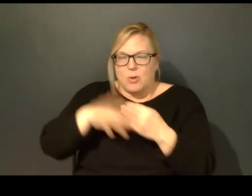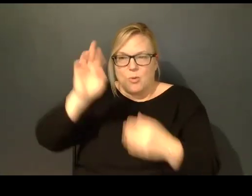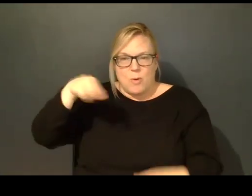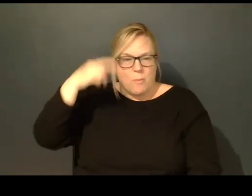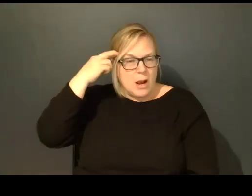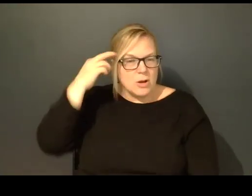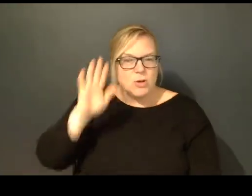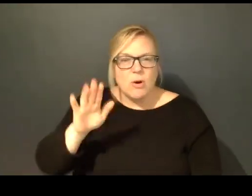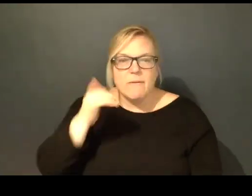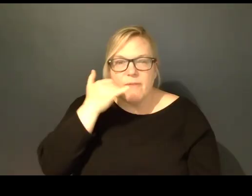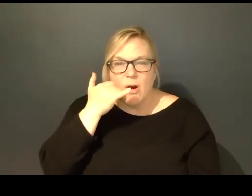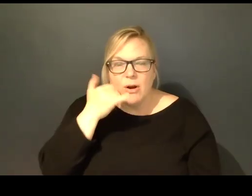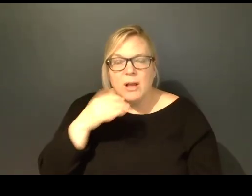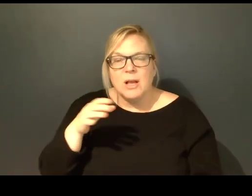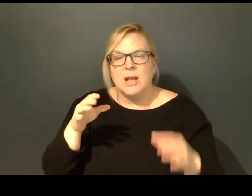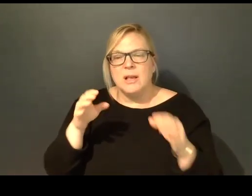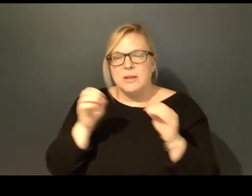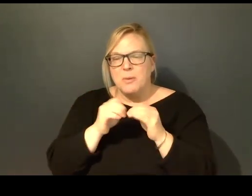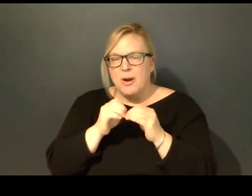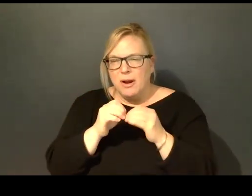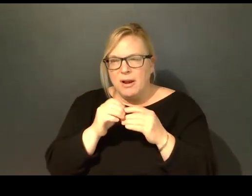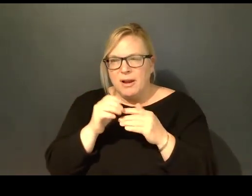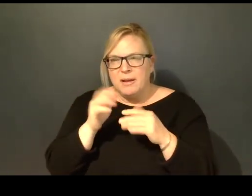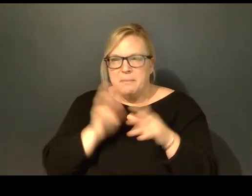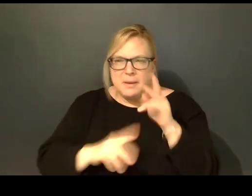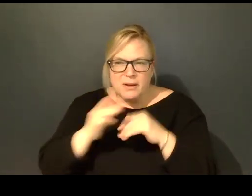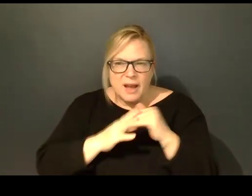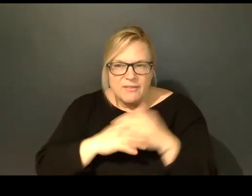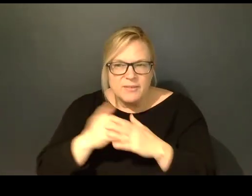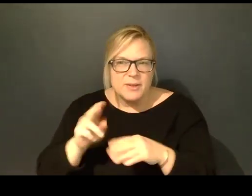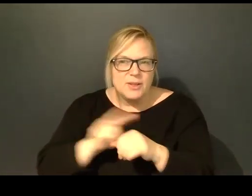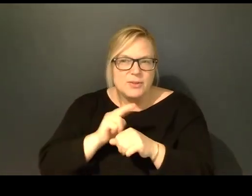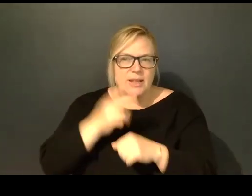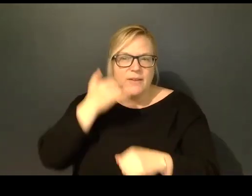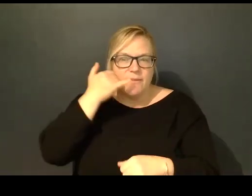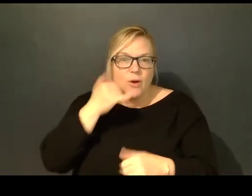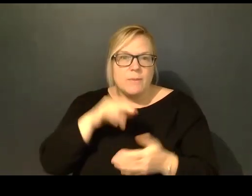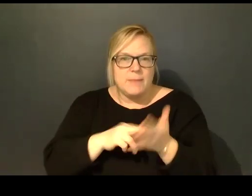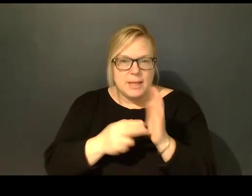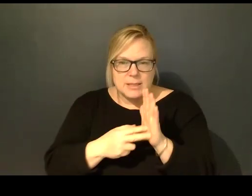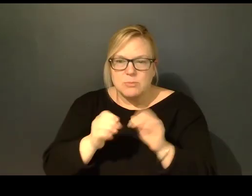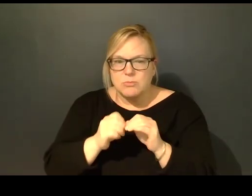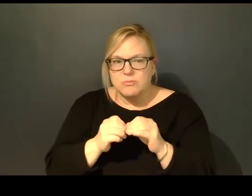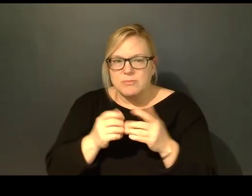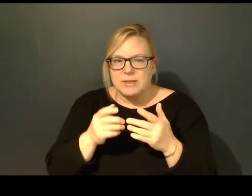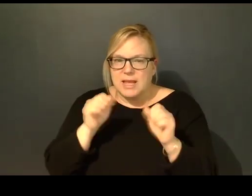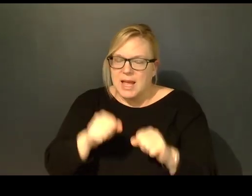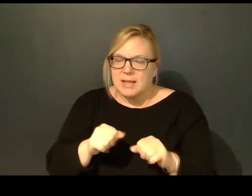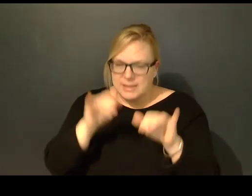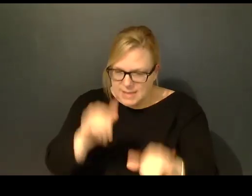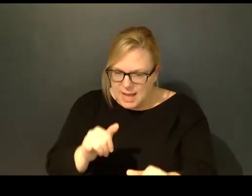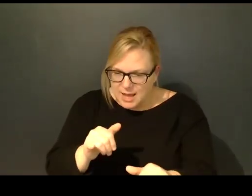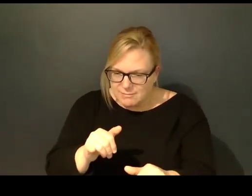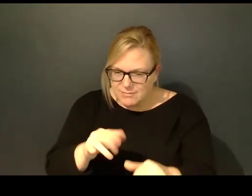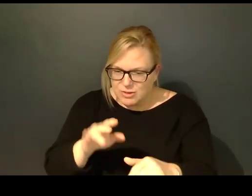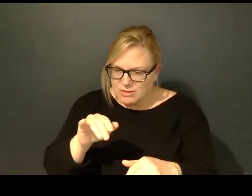And the more folks become comfortable using them, the better they are at staying on task. However, on the other